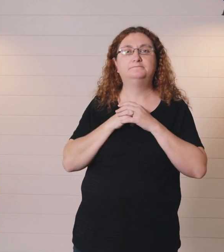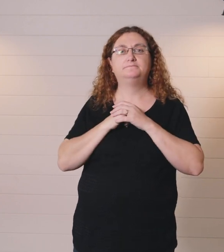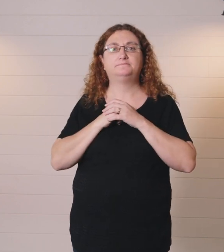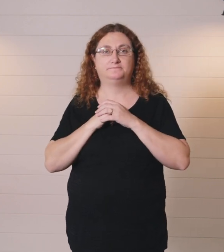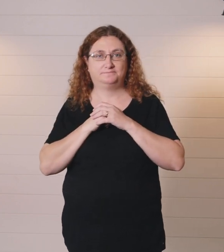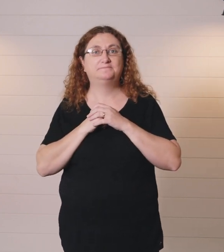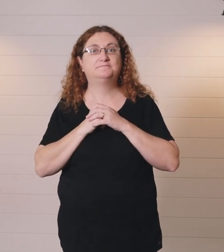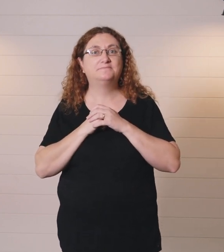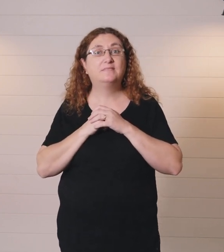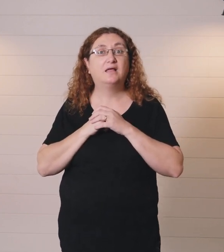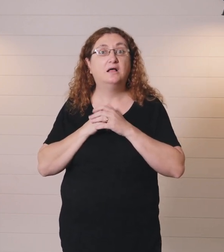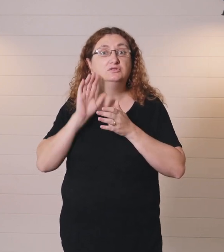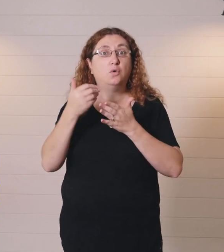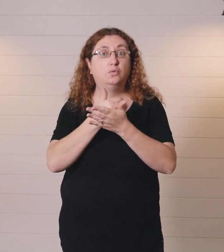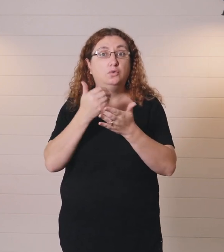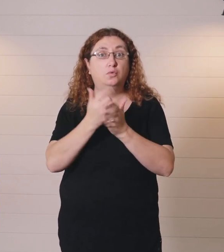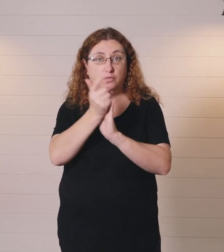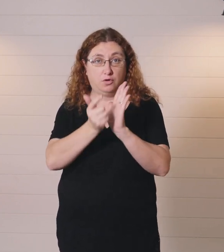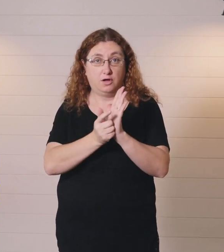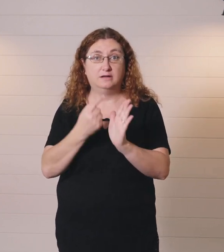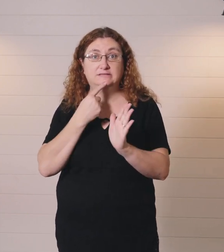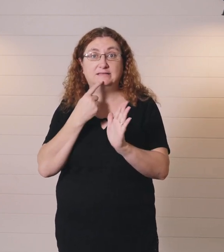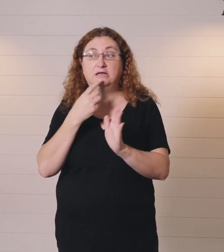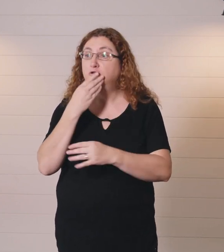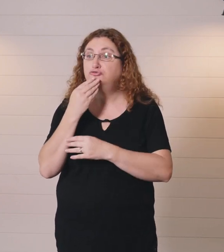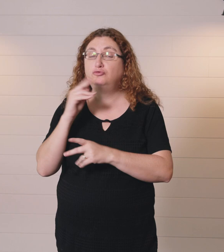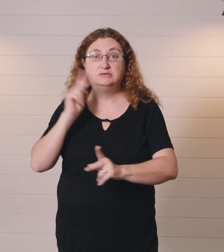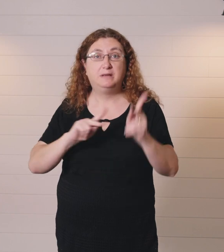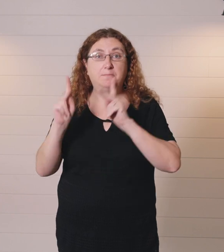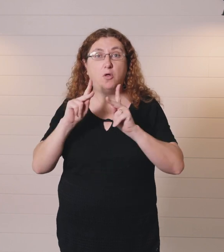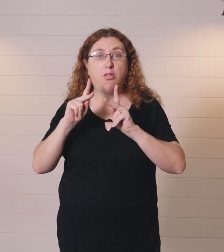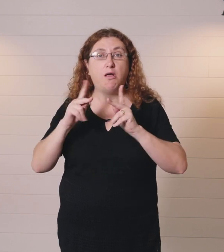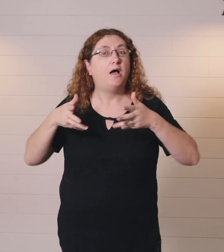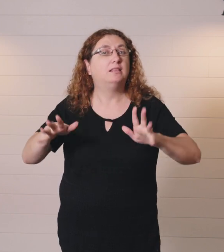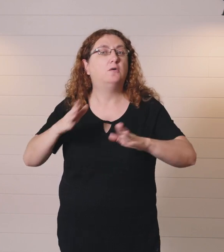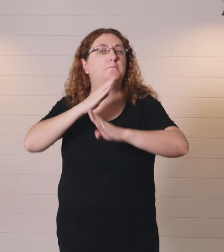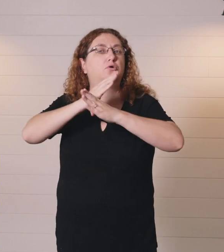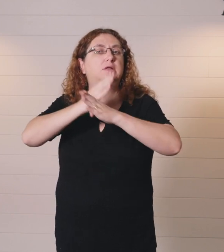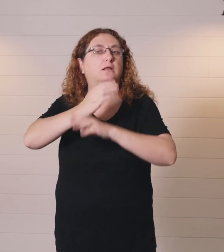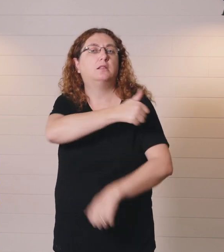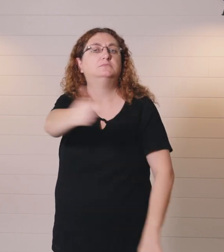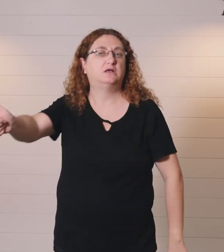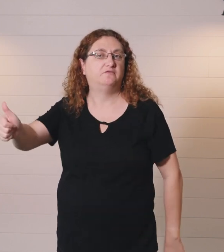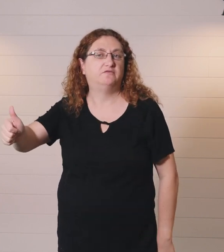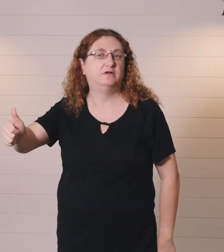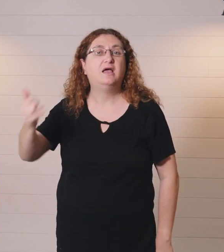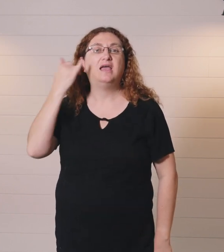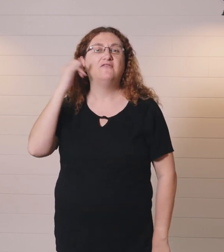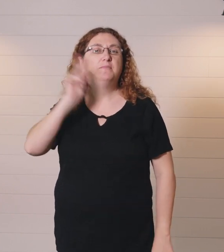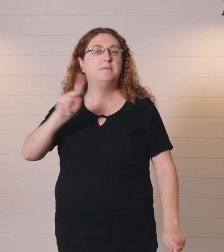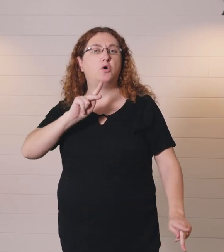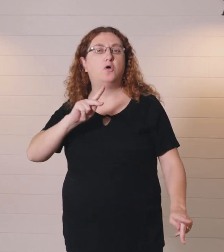the right to assemble and protect themselves, to destroy, kill, and annihilate the armed men of any nationality